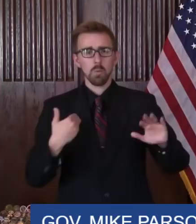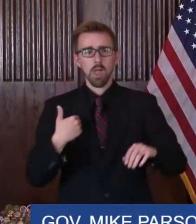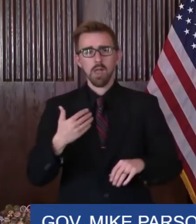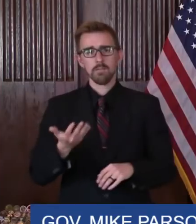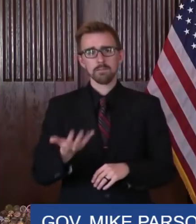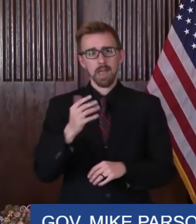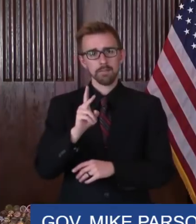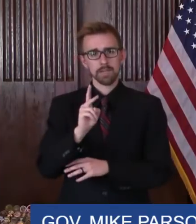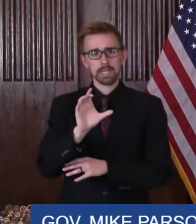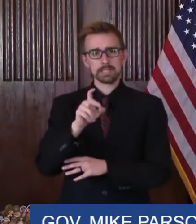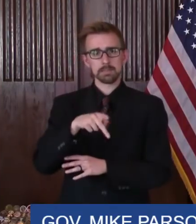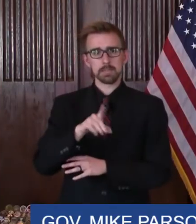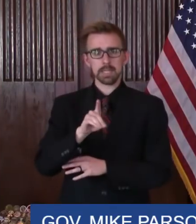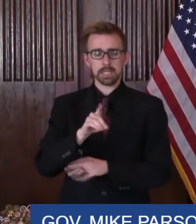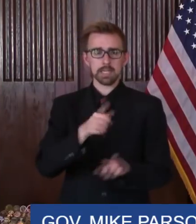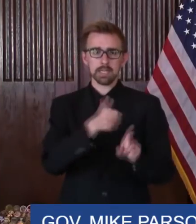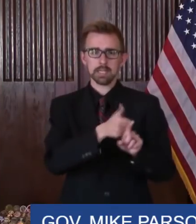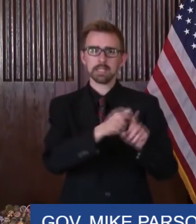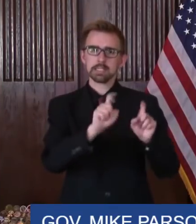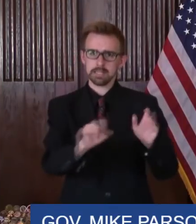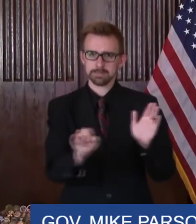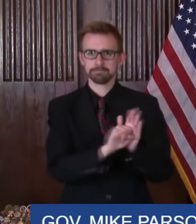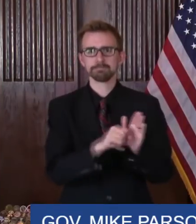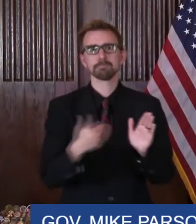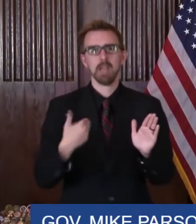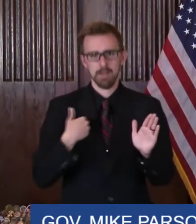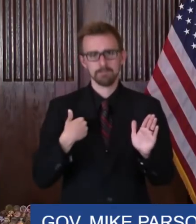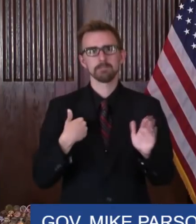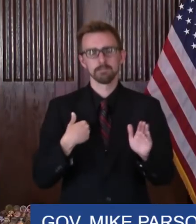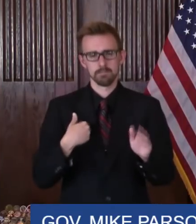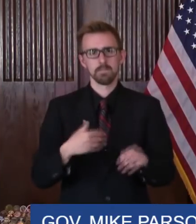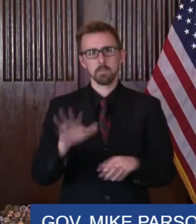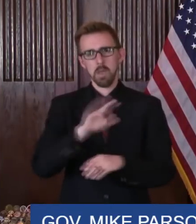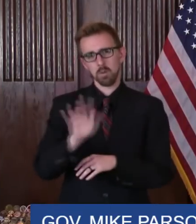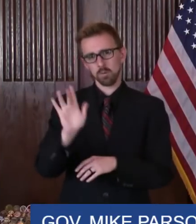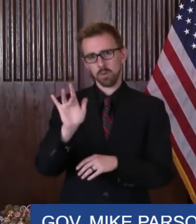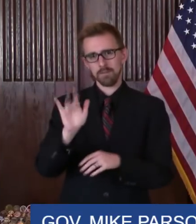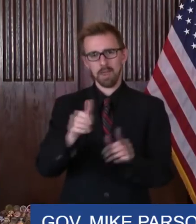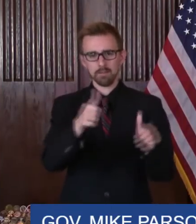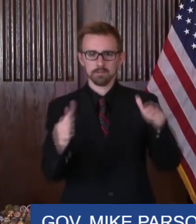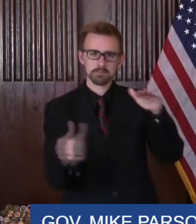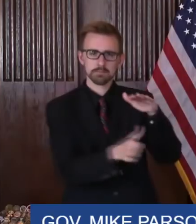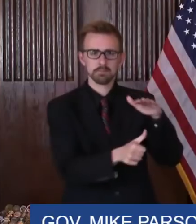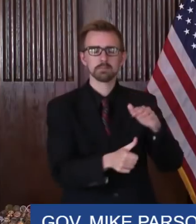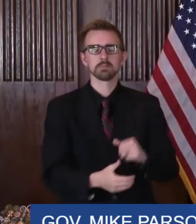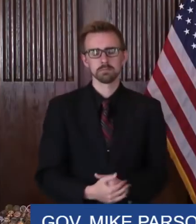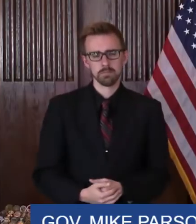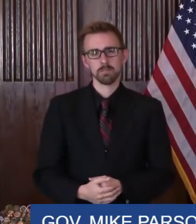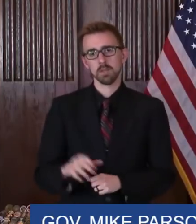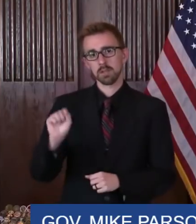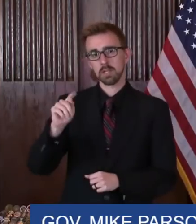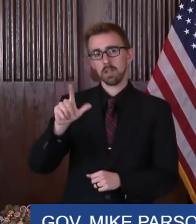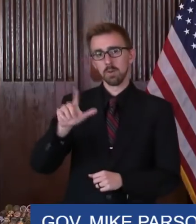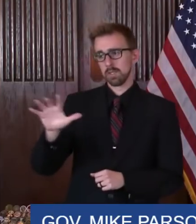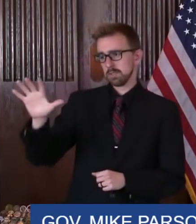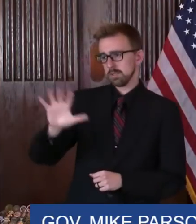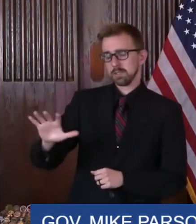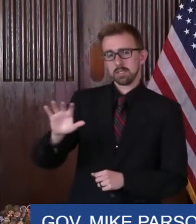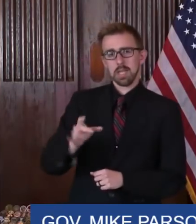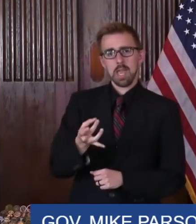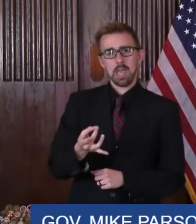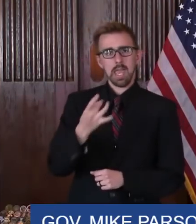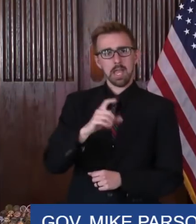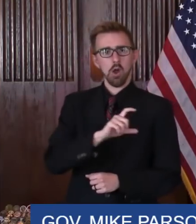5 KCPD members who have tested positive, with around 25 in quarantine. In St. Louis, there are